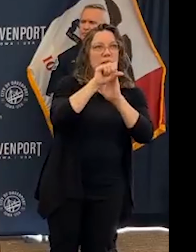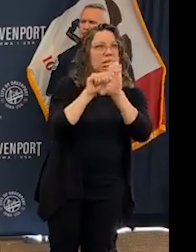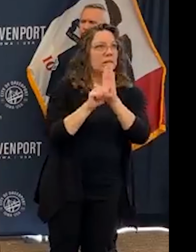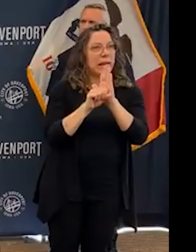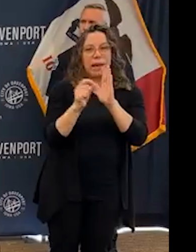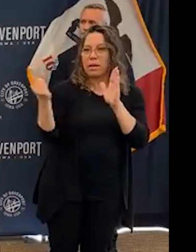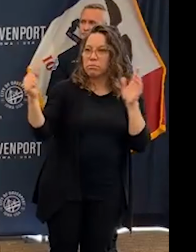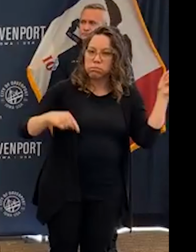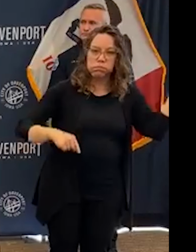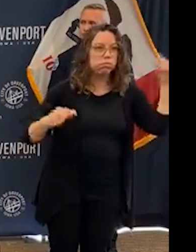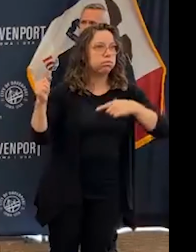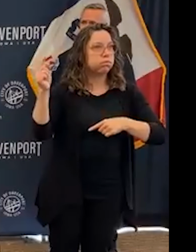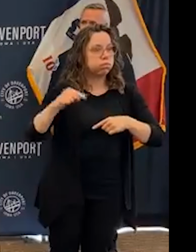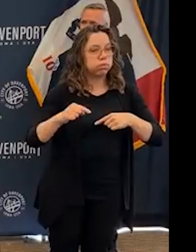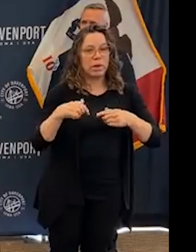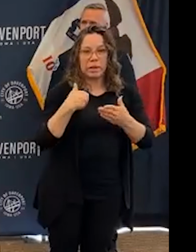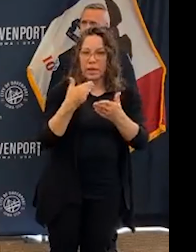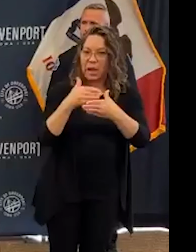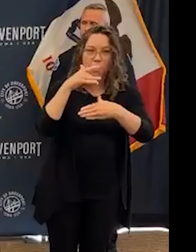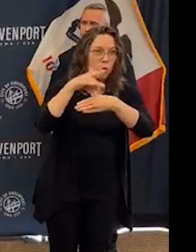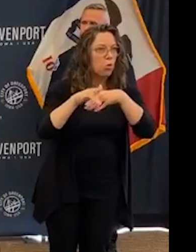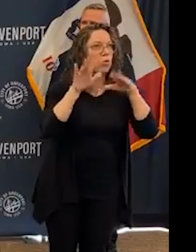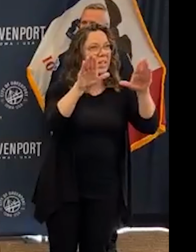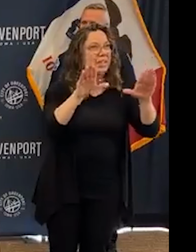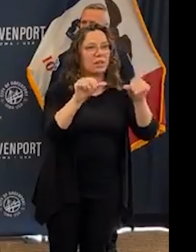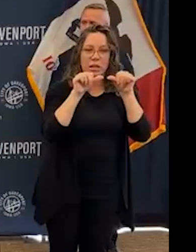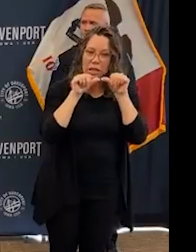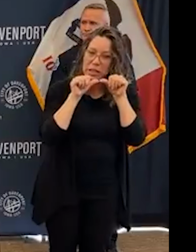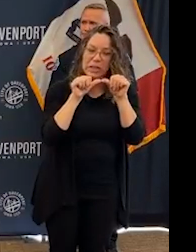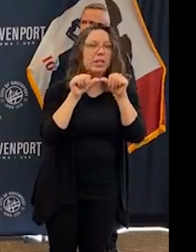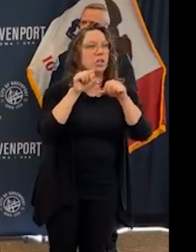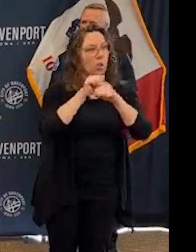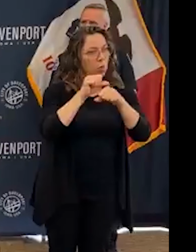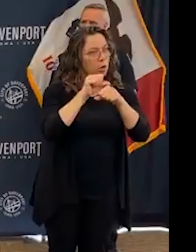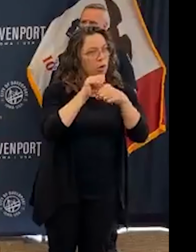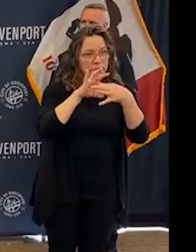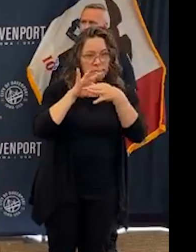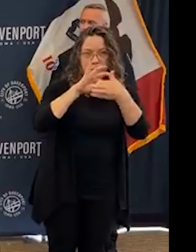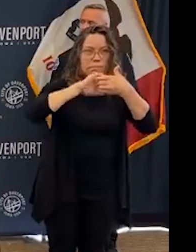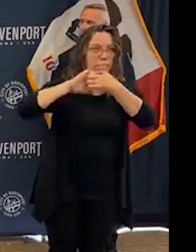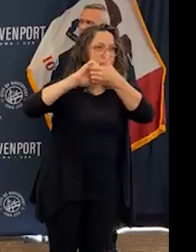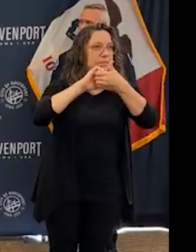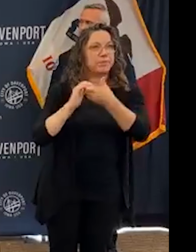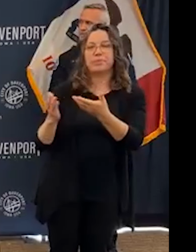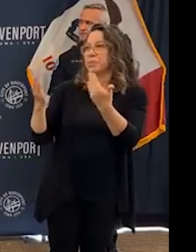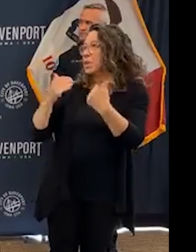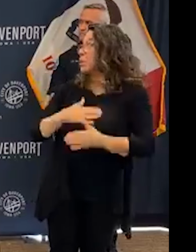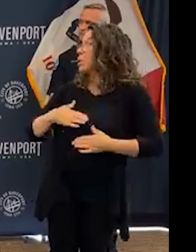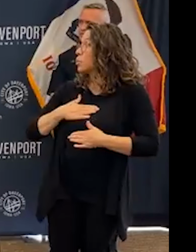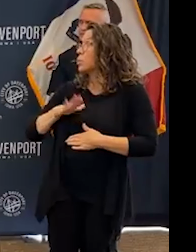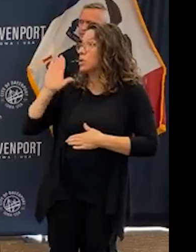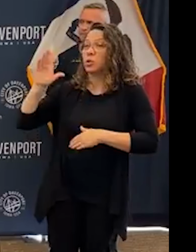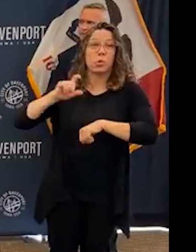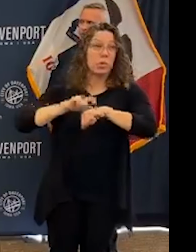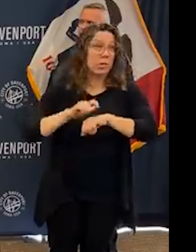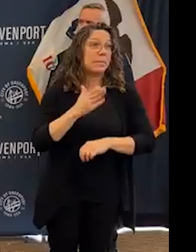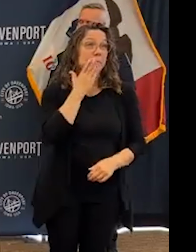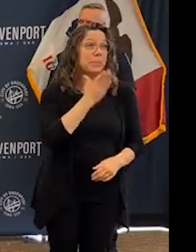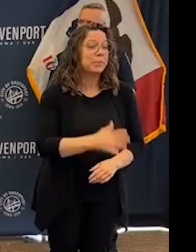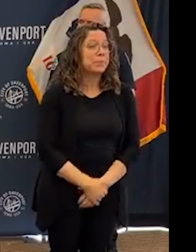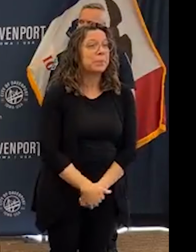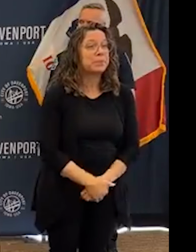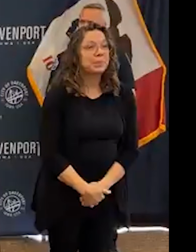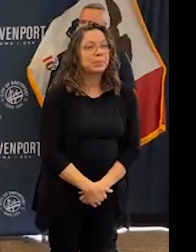on Sunday and they've continuously been in contact and working with us. So Chief, please, I appreciate your time.